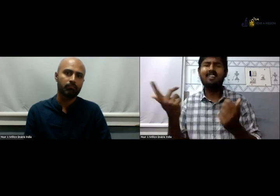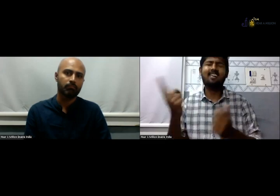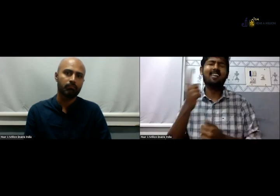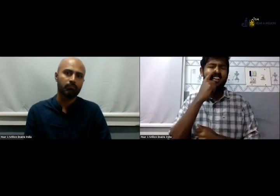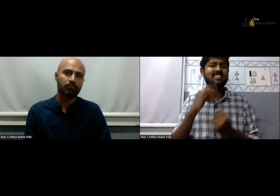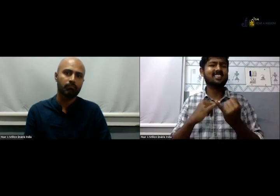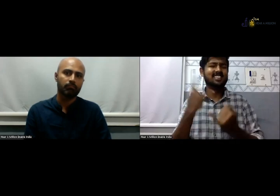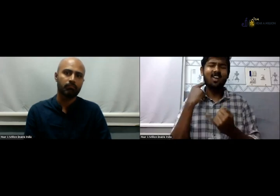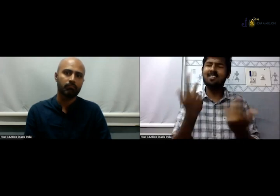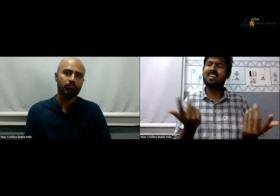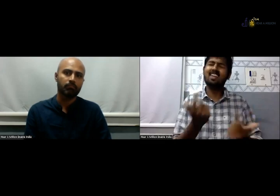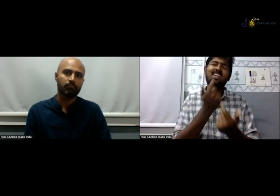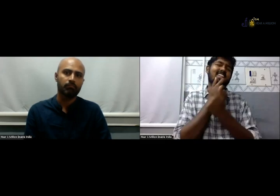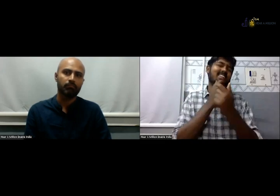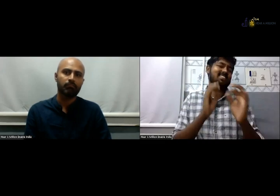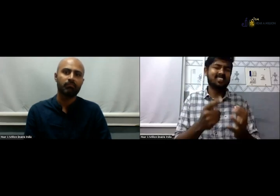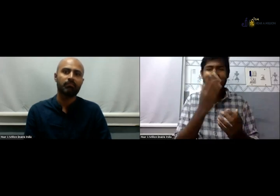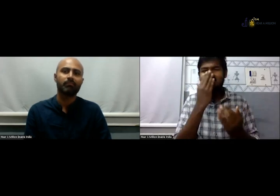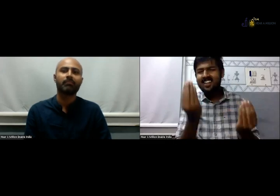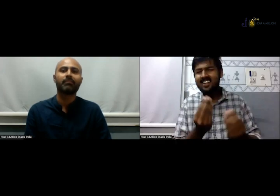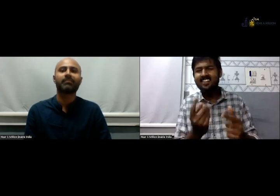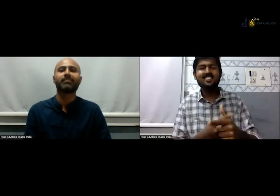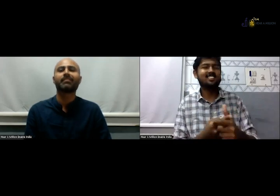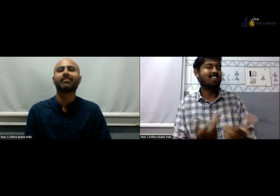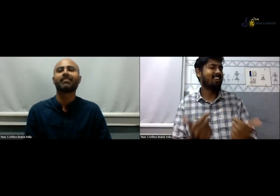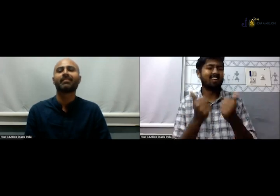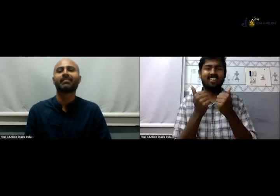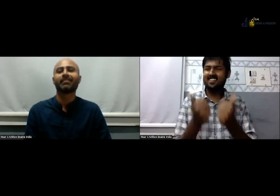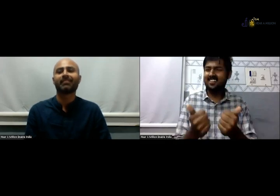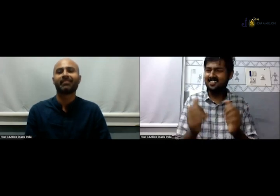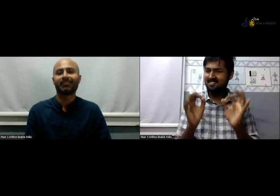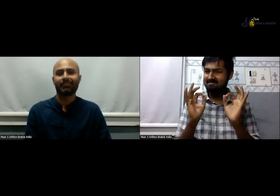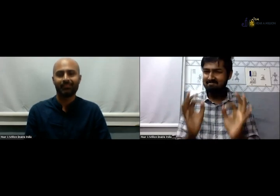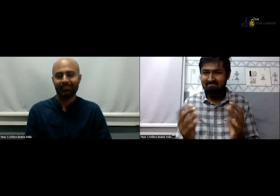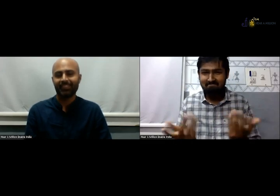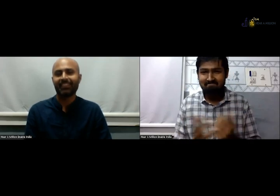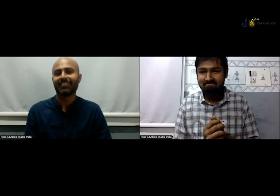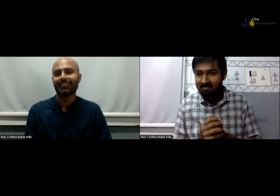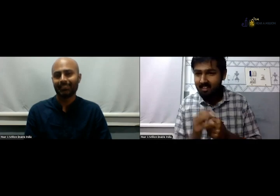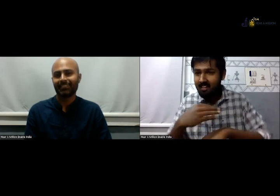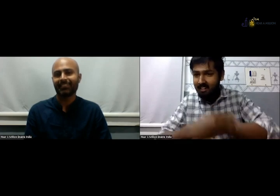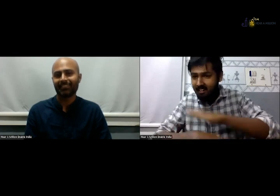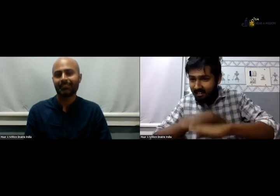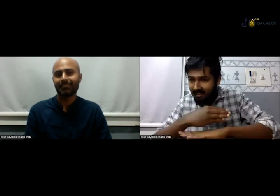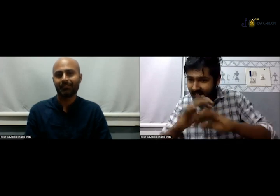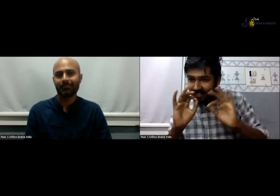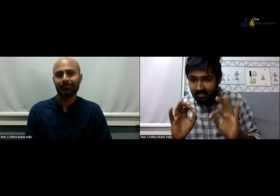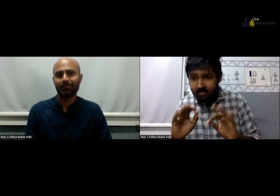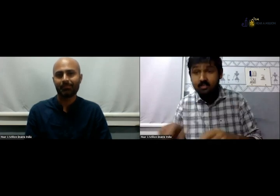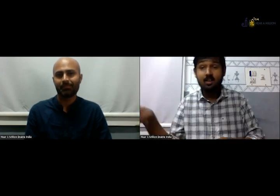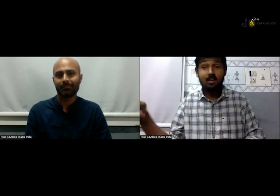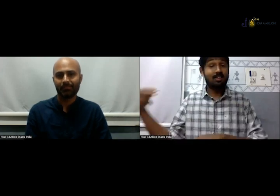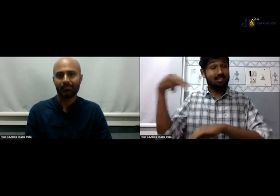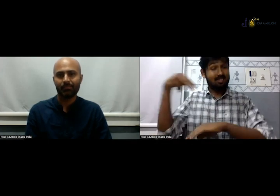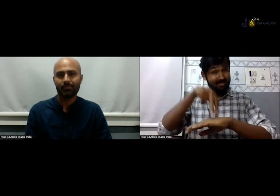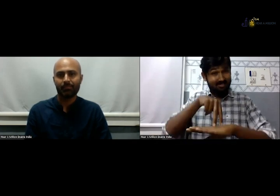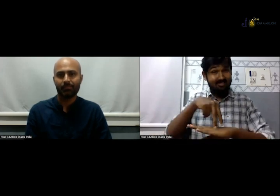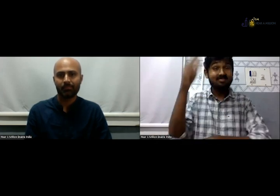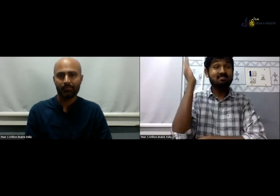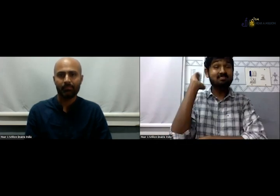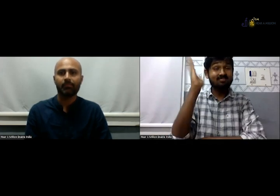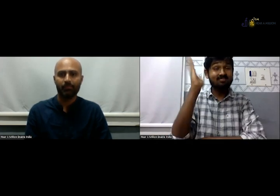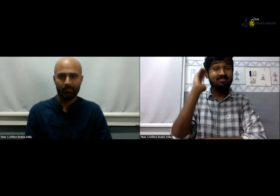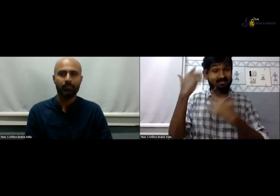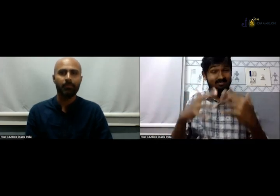together, and she was very easy with her, her injury, and she had a smiling face throughout that